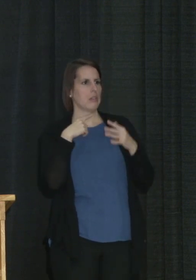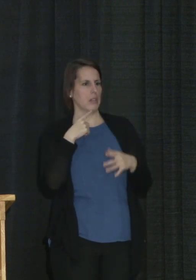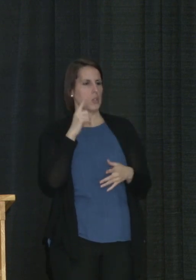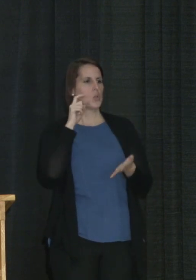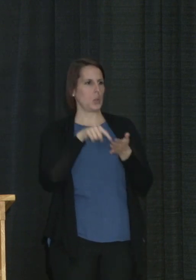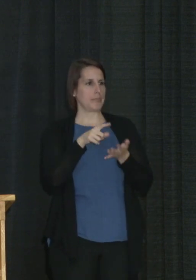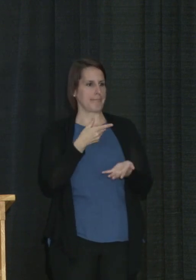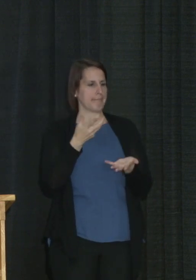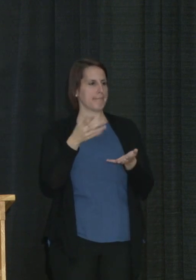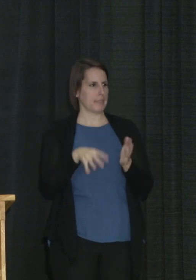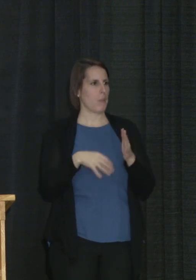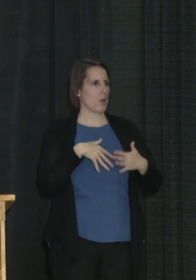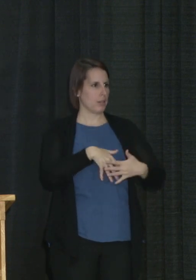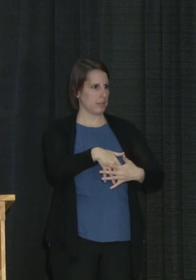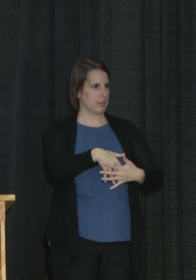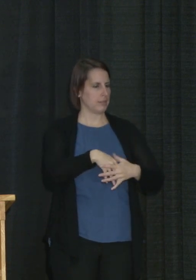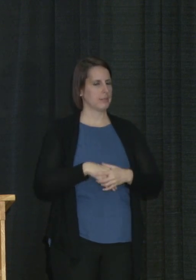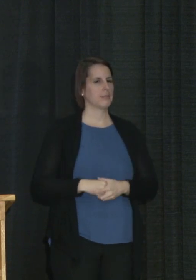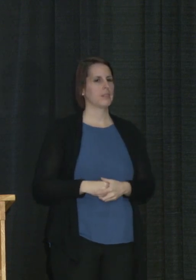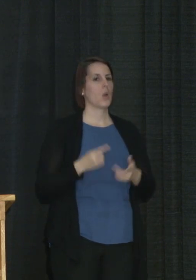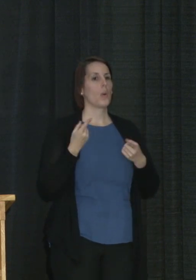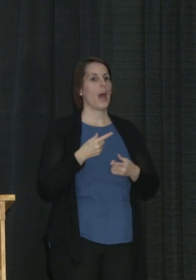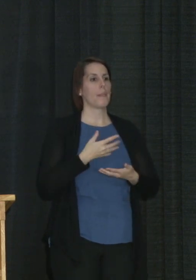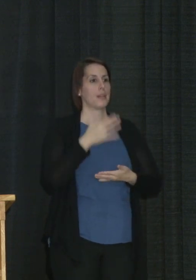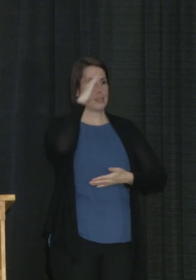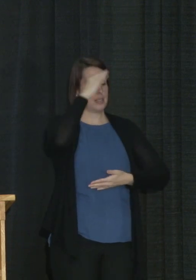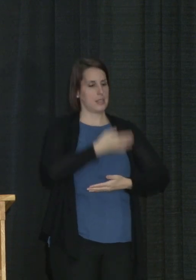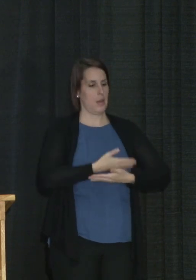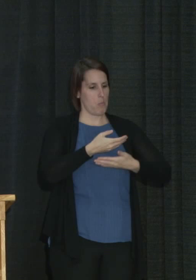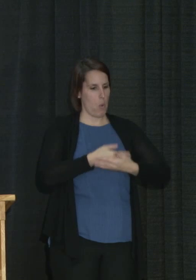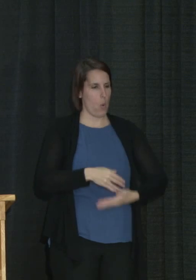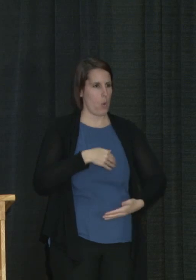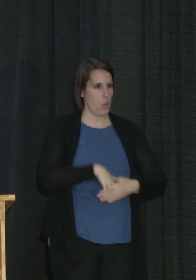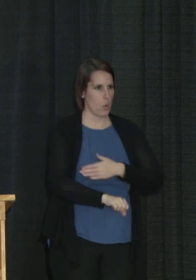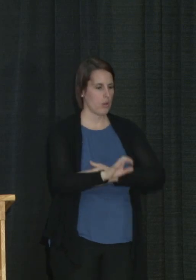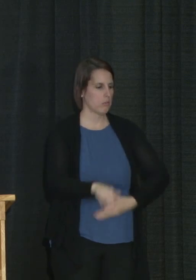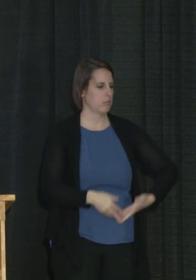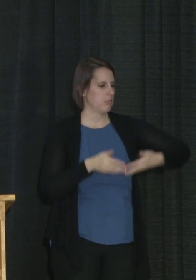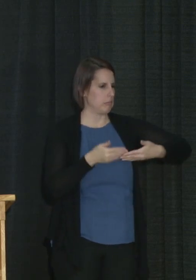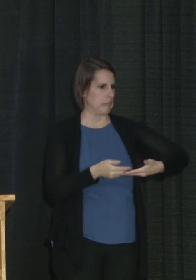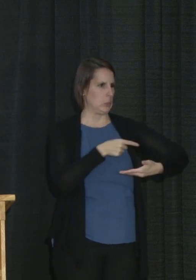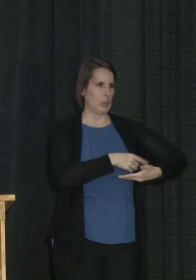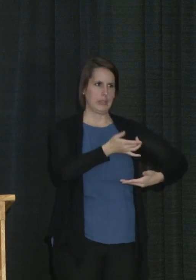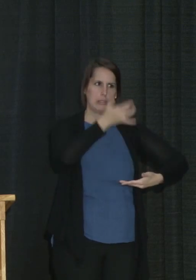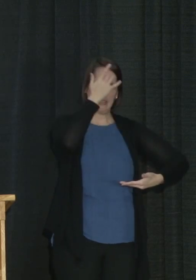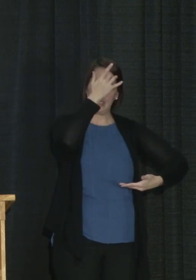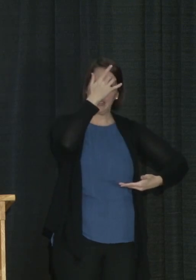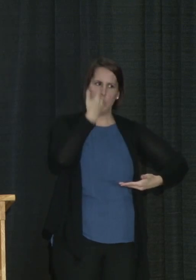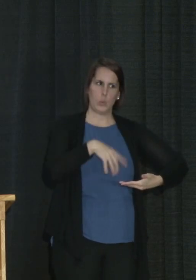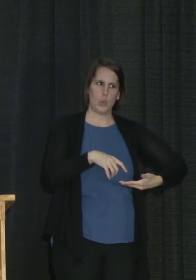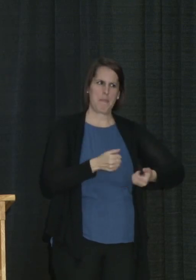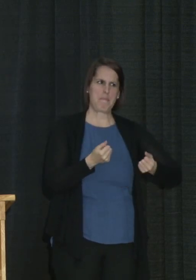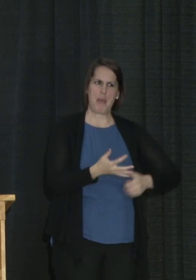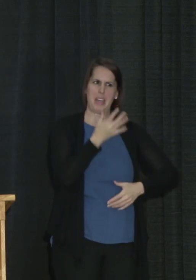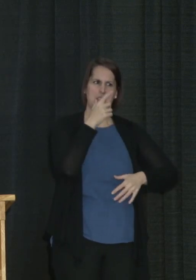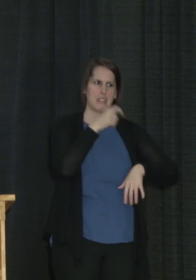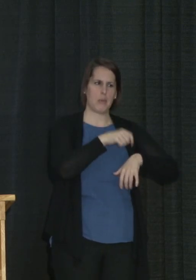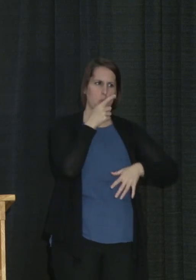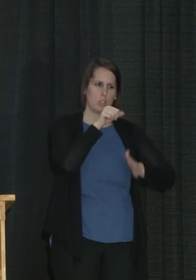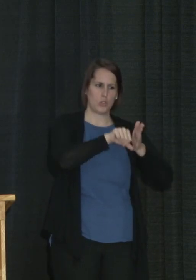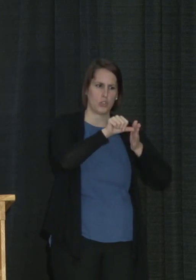Then her son was born with a life-threatening condition. As an infant, he faced dozens of surgeries if he was to survive.